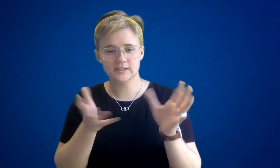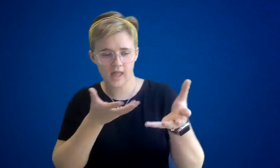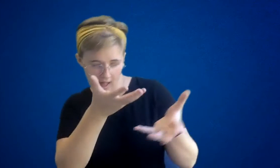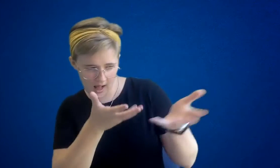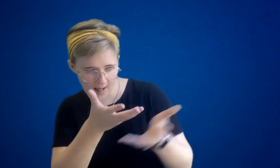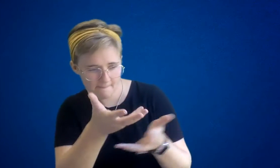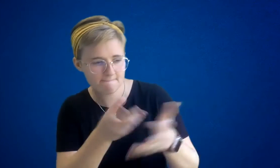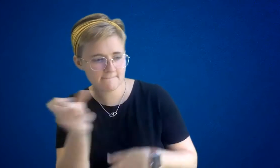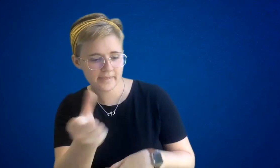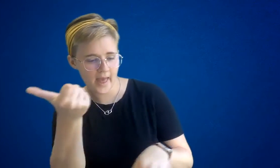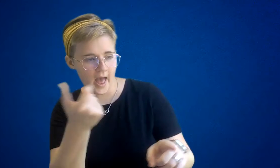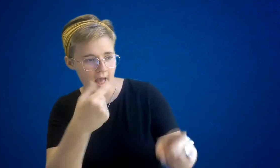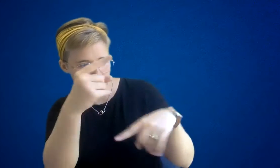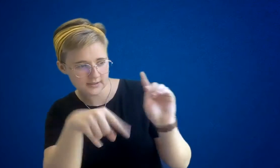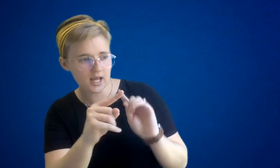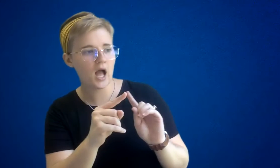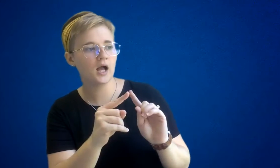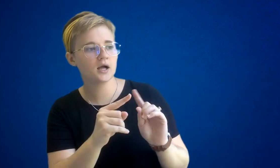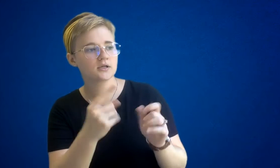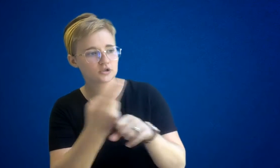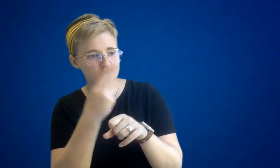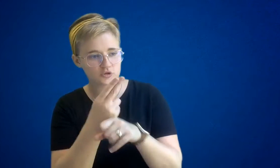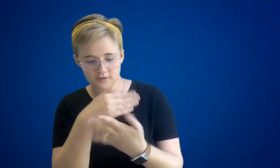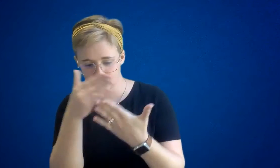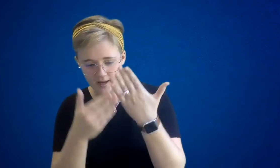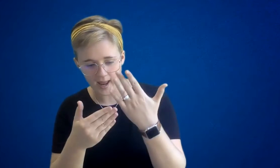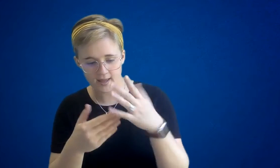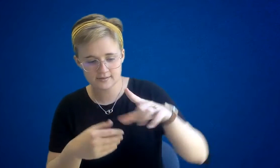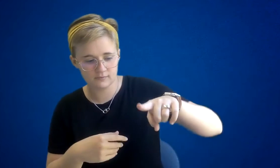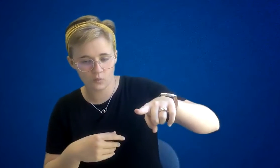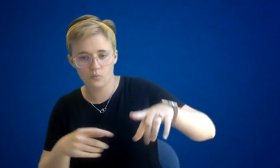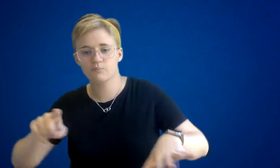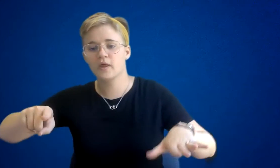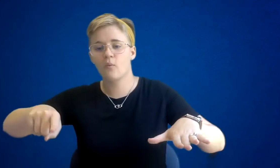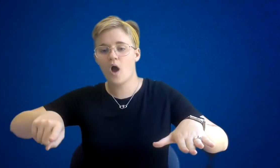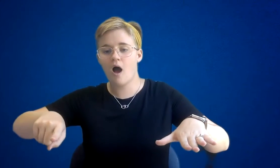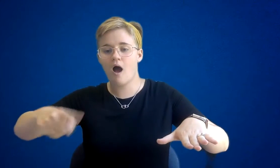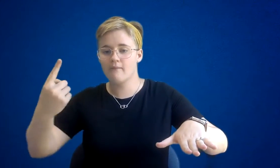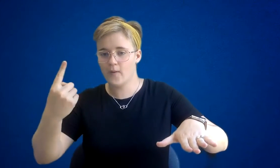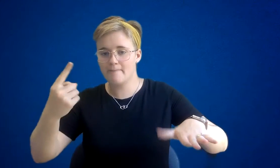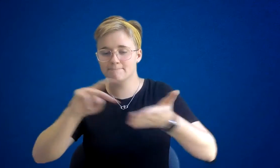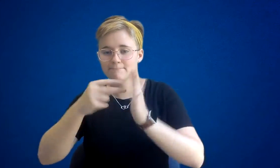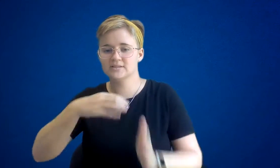signals in their hand and finger code. 1 finger meant "I'm hungry." 2 fingers meant